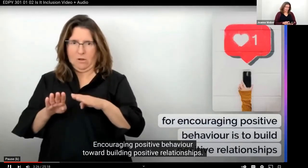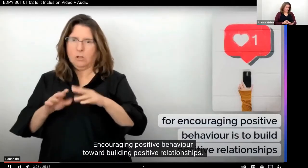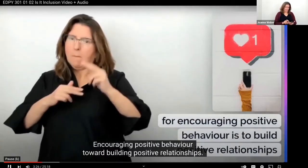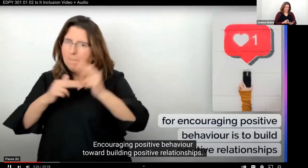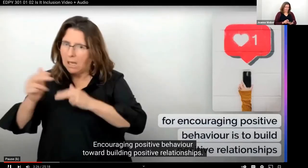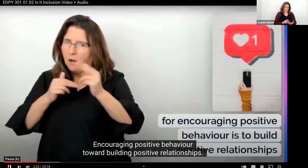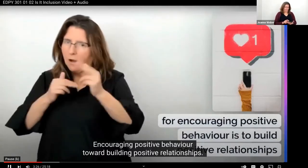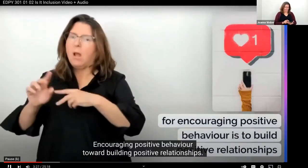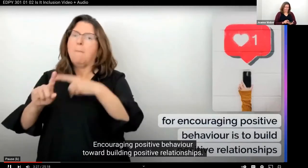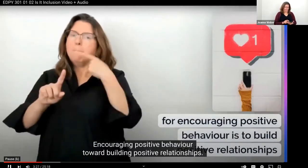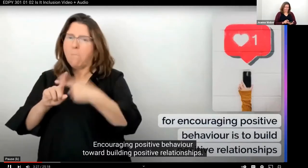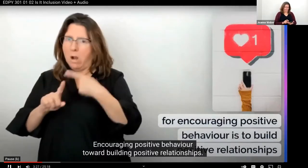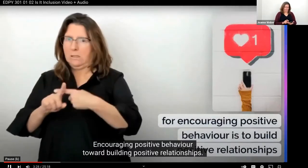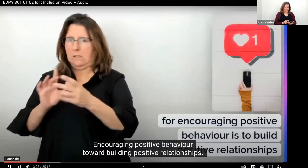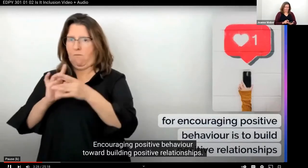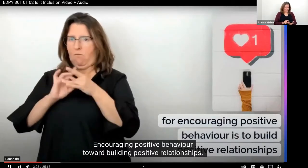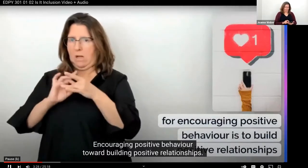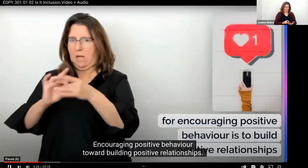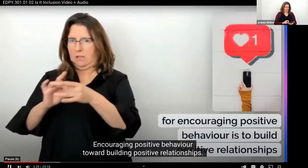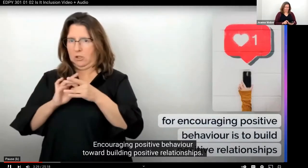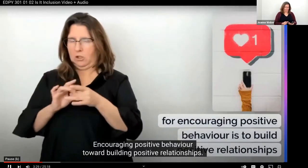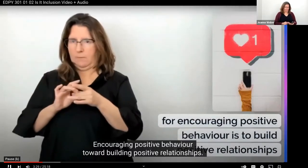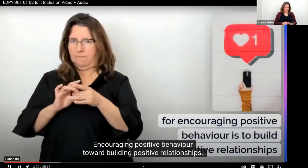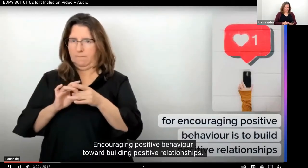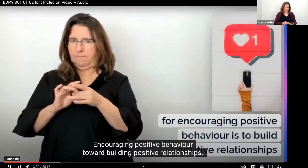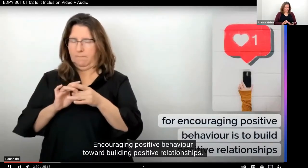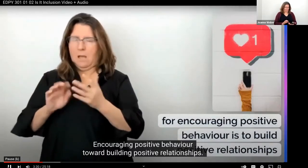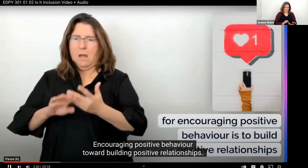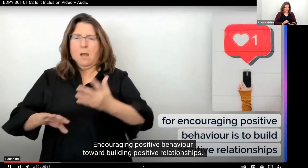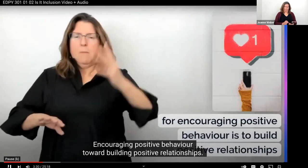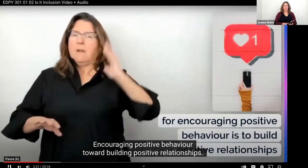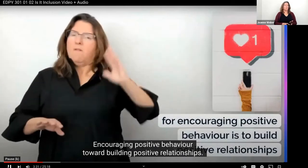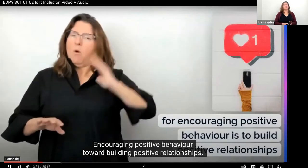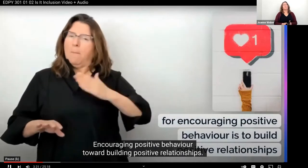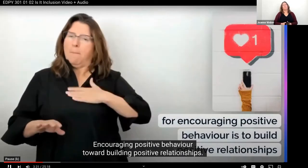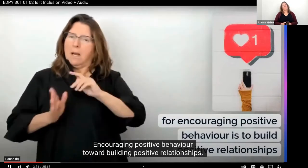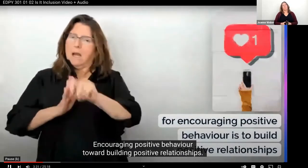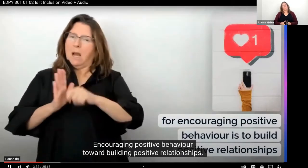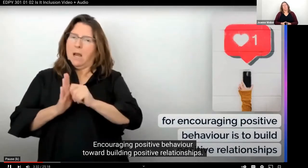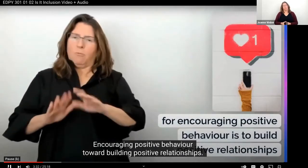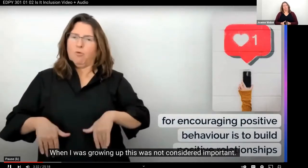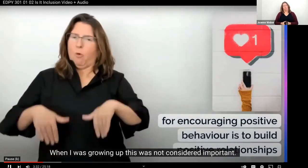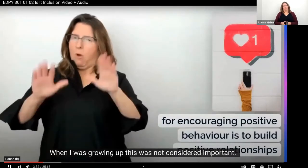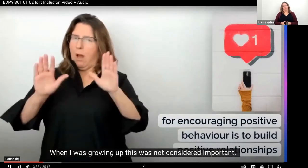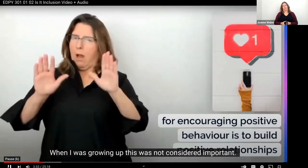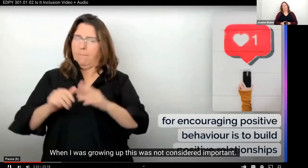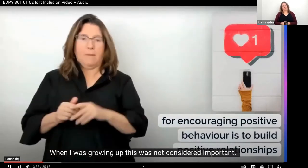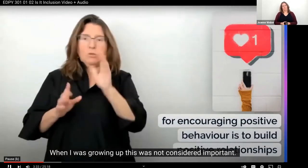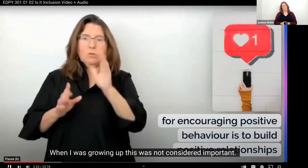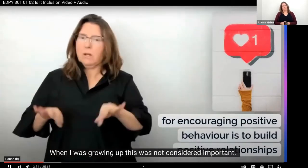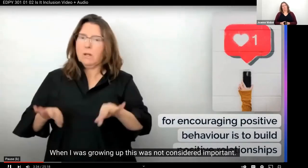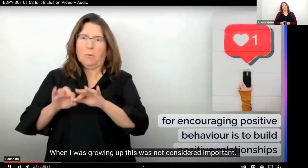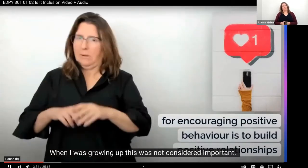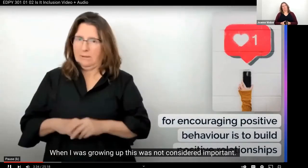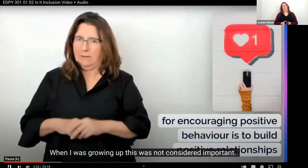encouraging positive behavior toward building positive relationships. When I was growing